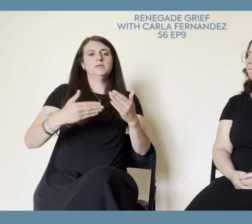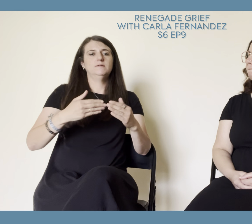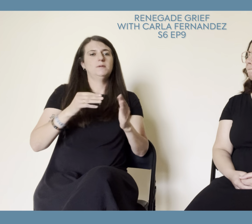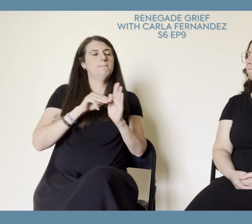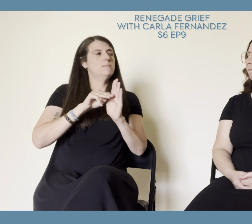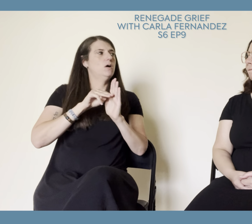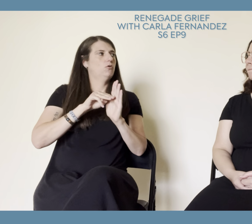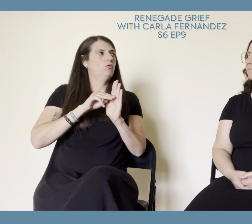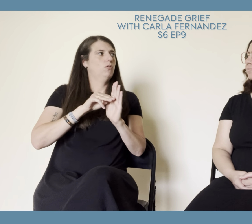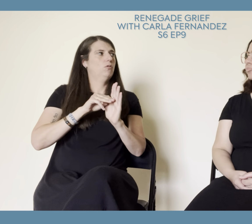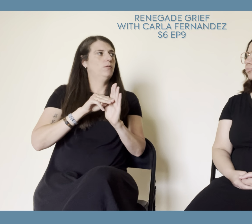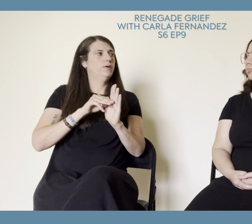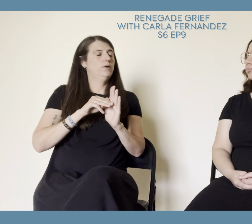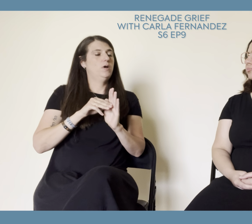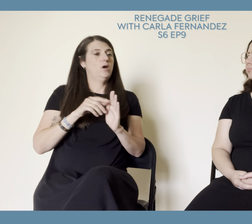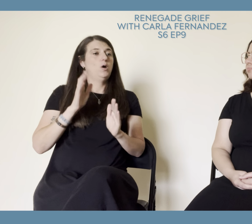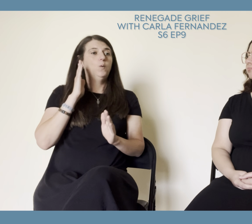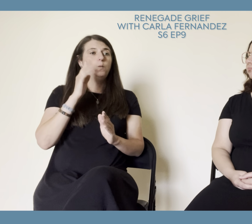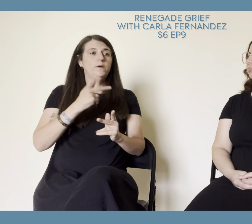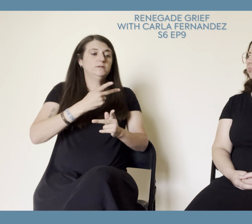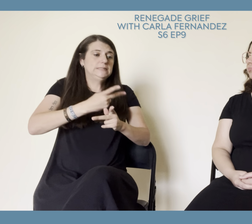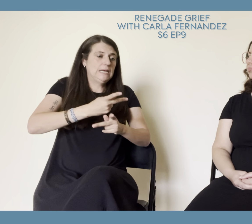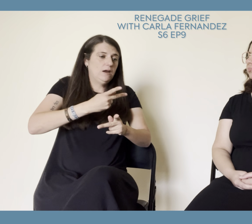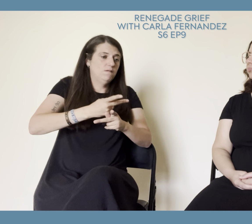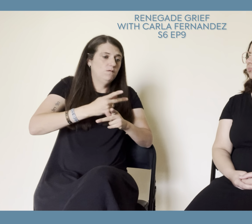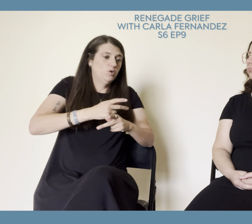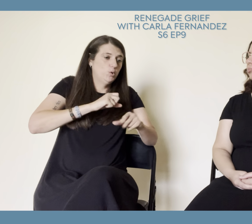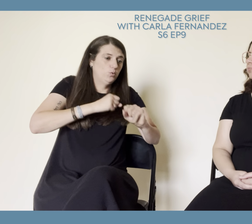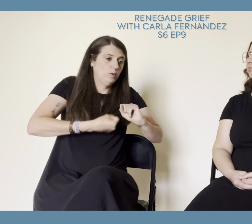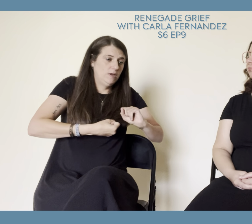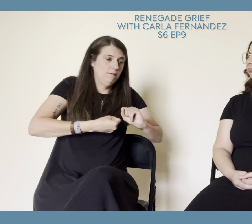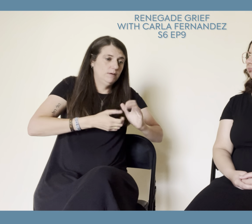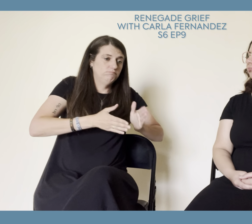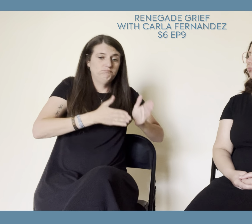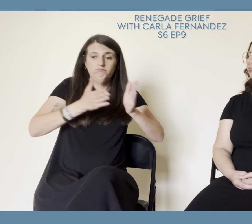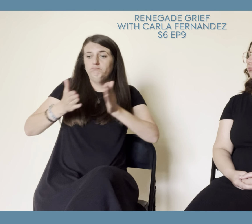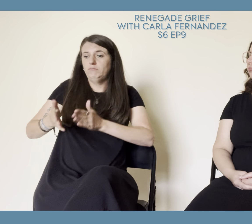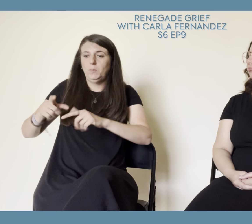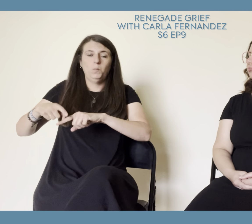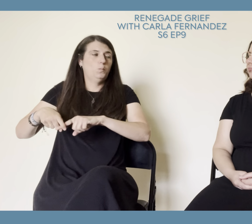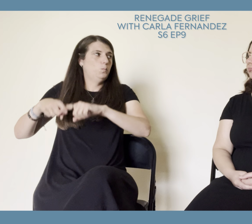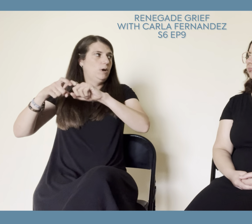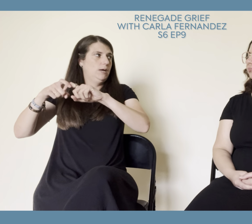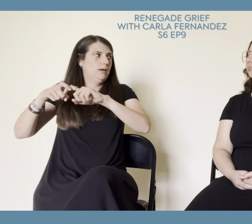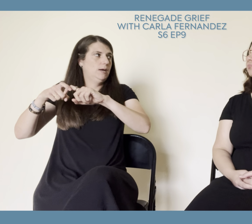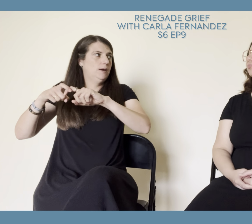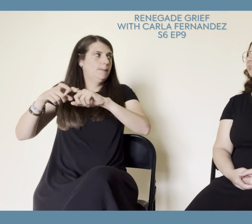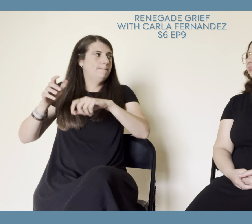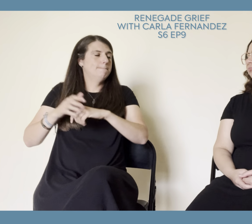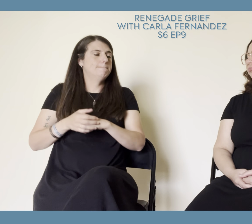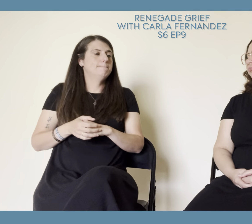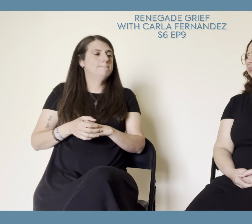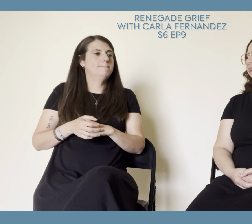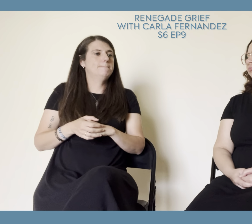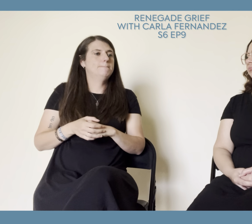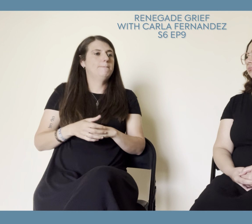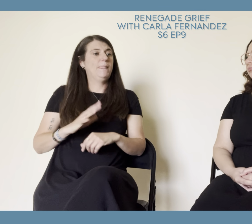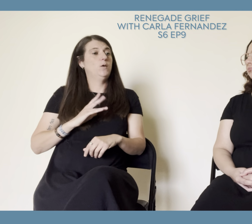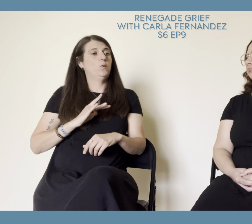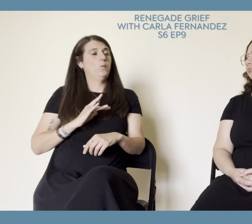gonna really tend to the grief and then I'm gonna take a break. What's cool is learning that the taking a break